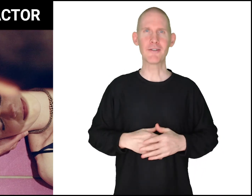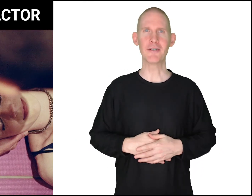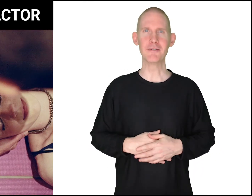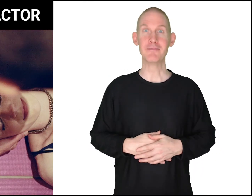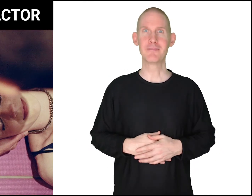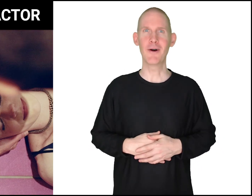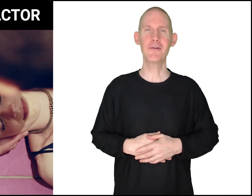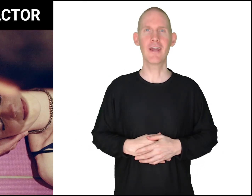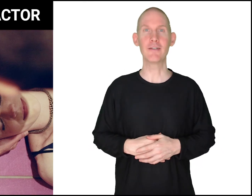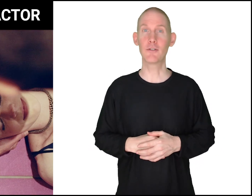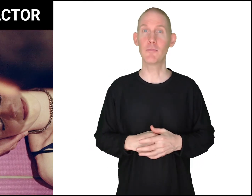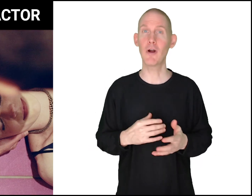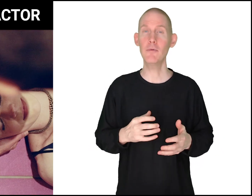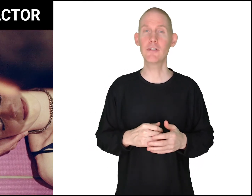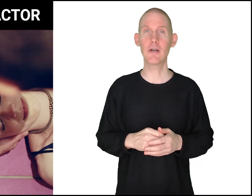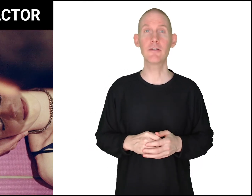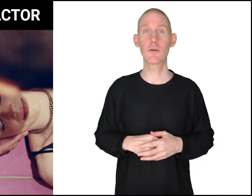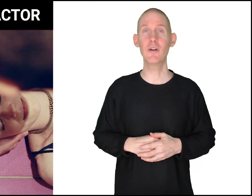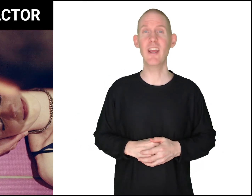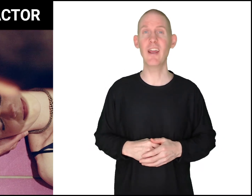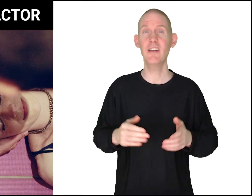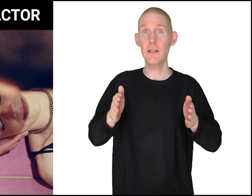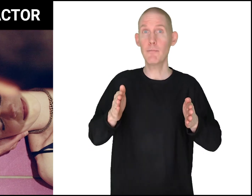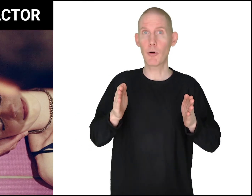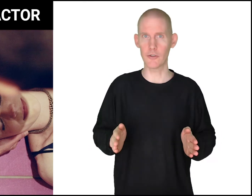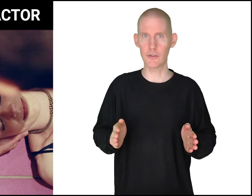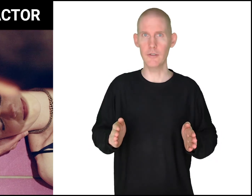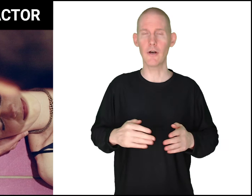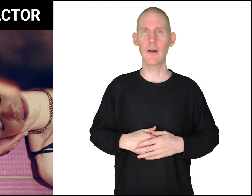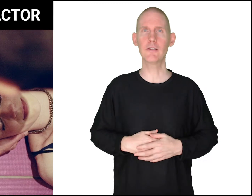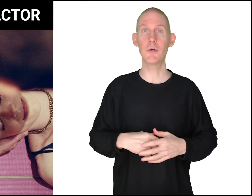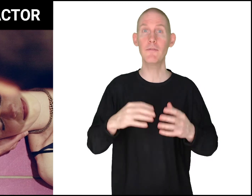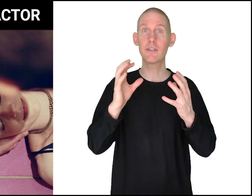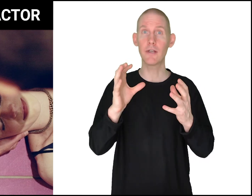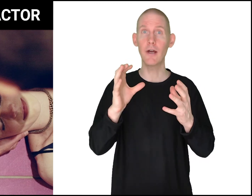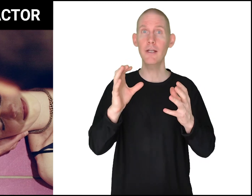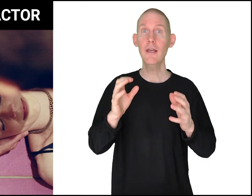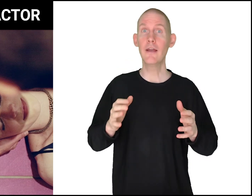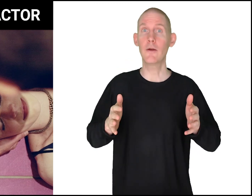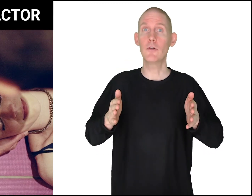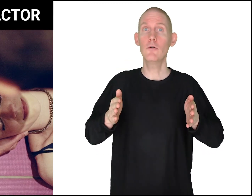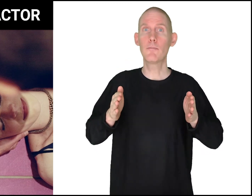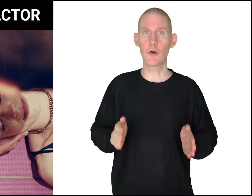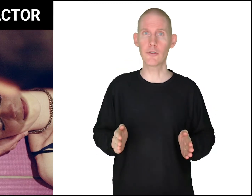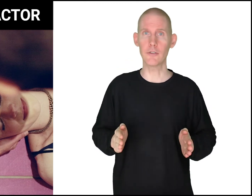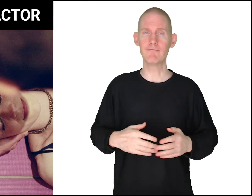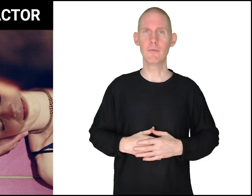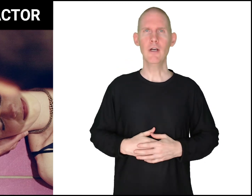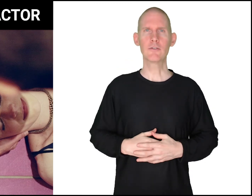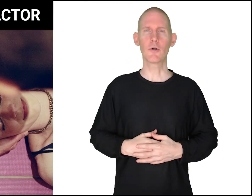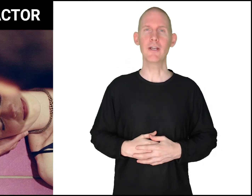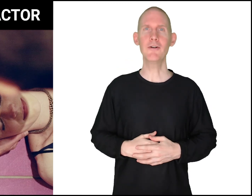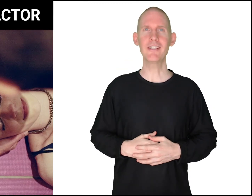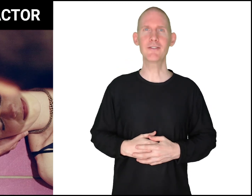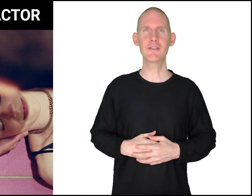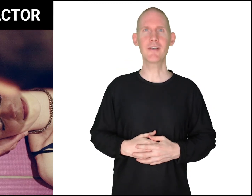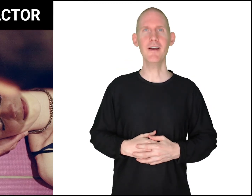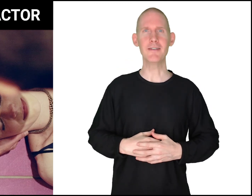chiropractor. Okay, so you probably saw it's going to end in person, all right? So we have the sign, then we do person. So here is the sign.